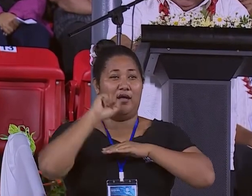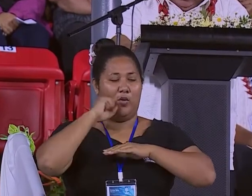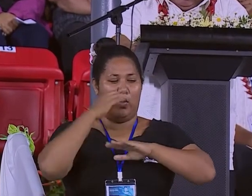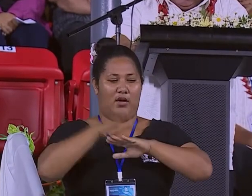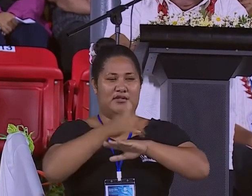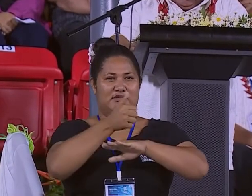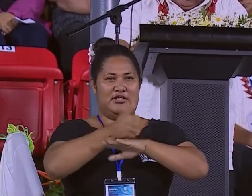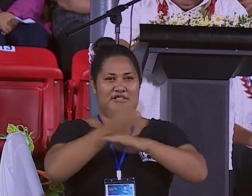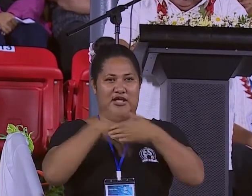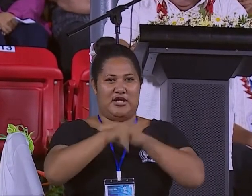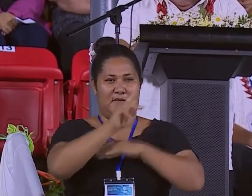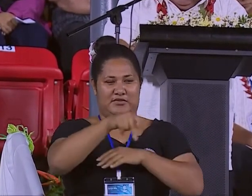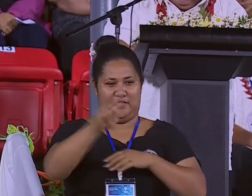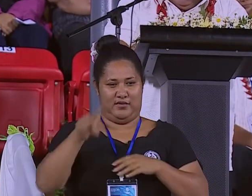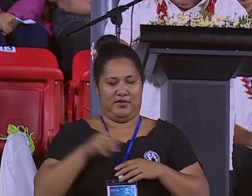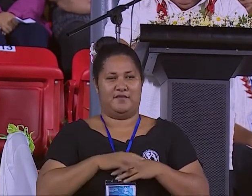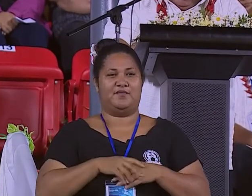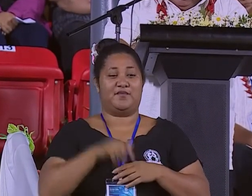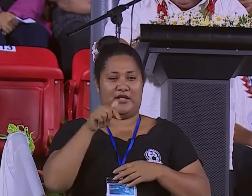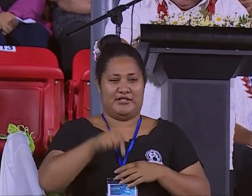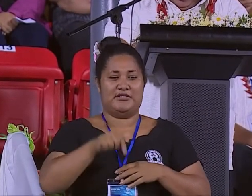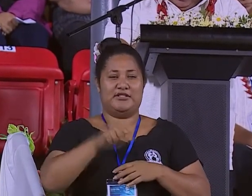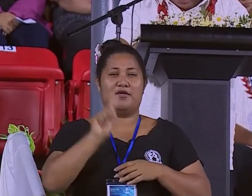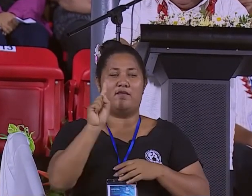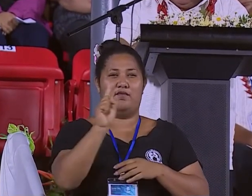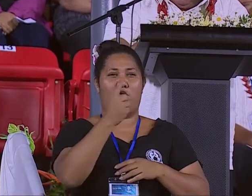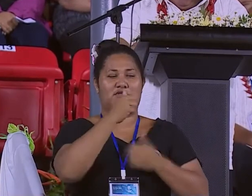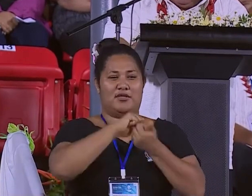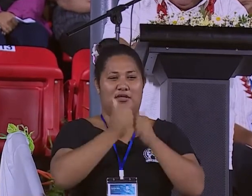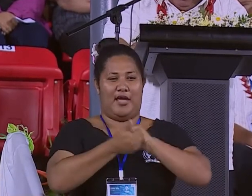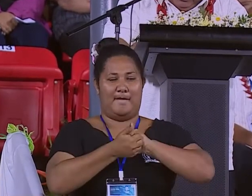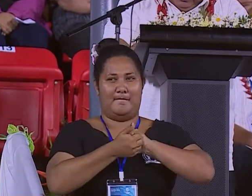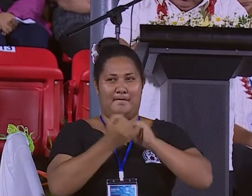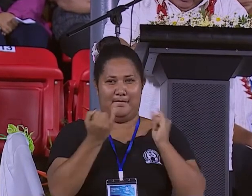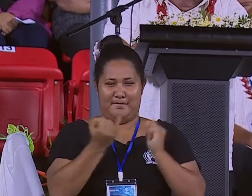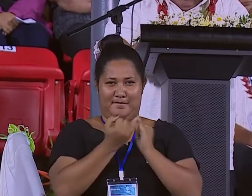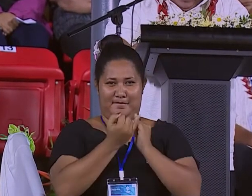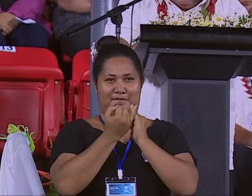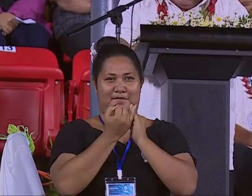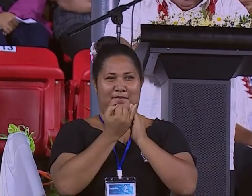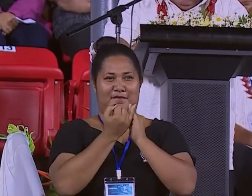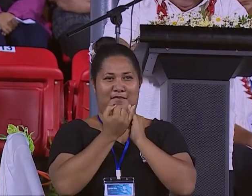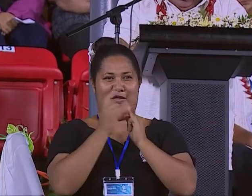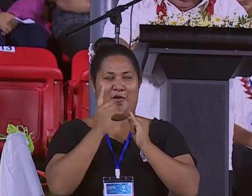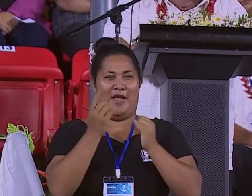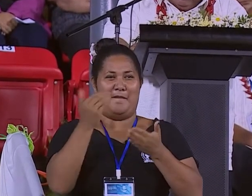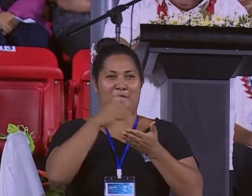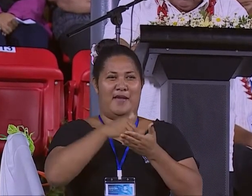being set in the Pacific. This is the first Games to commit to